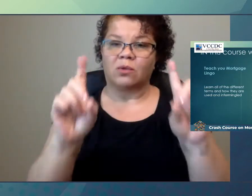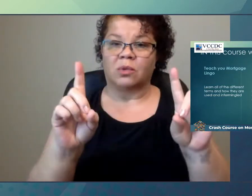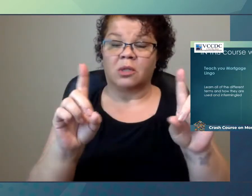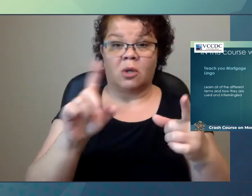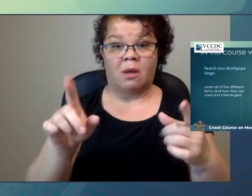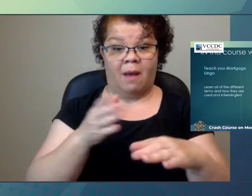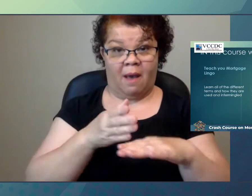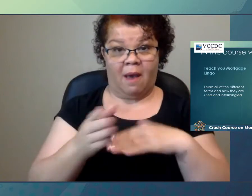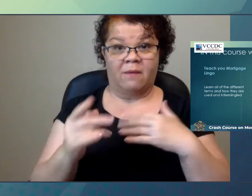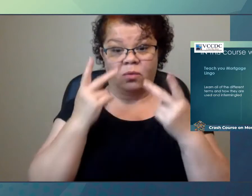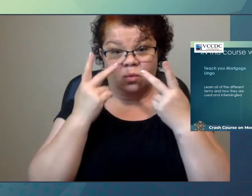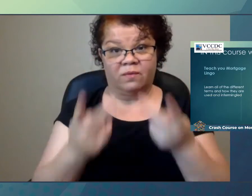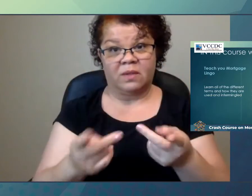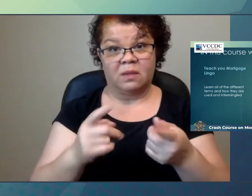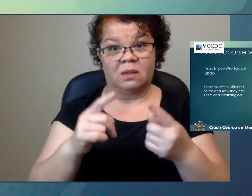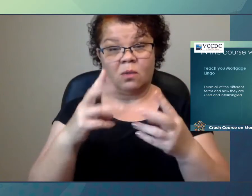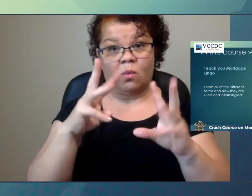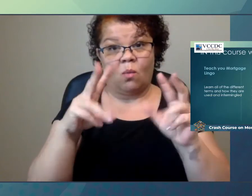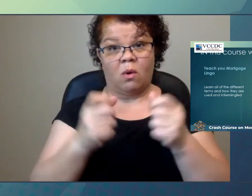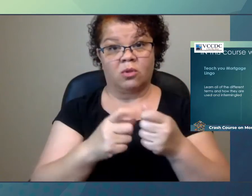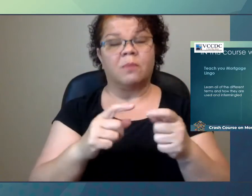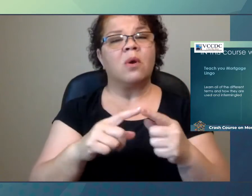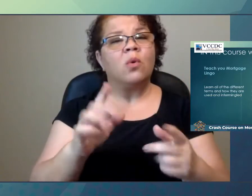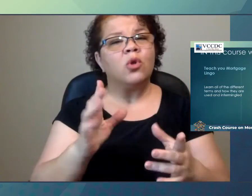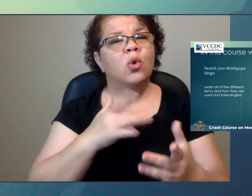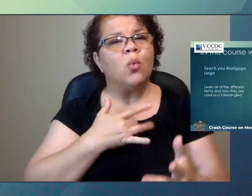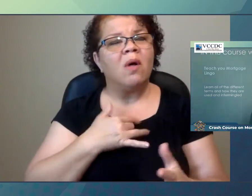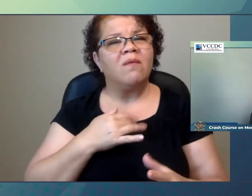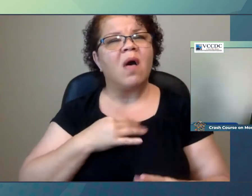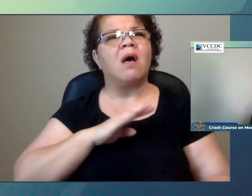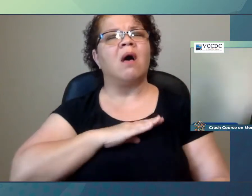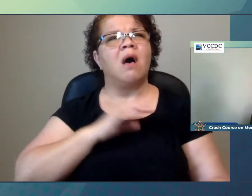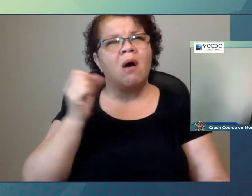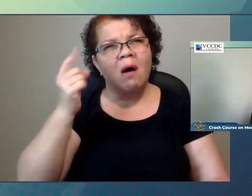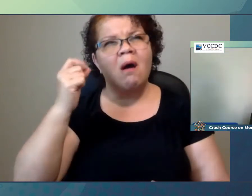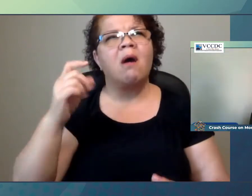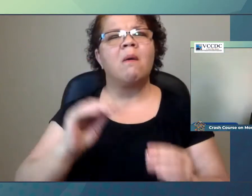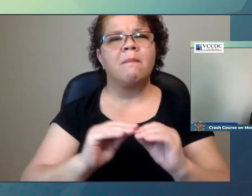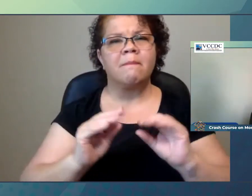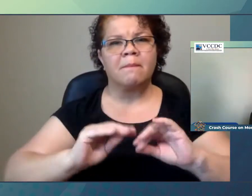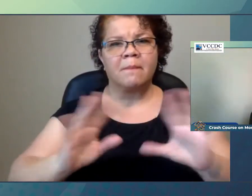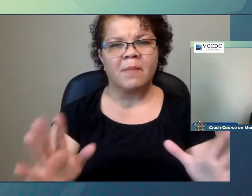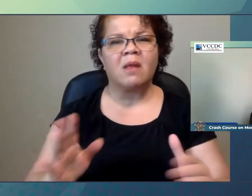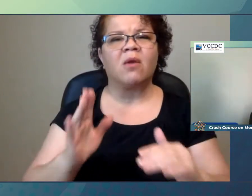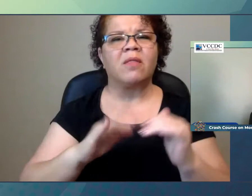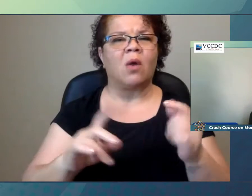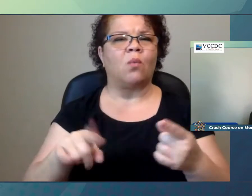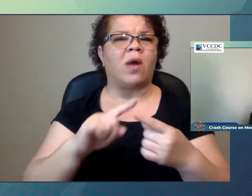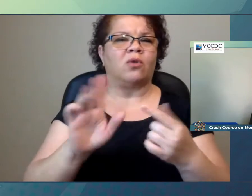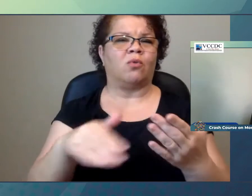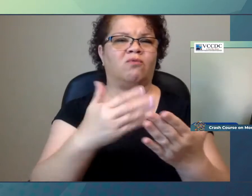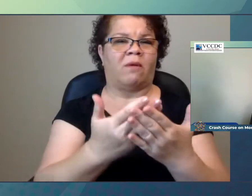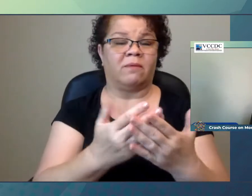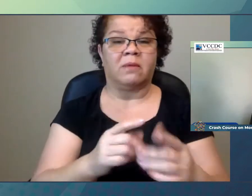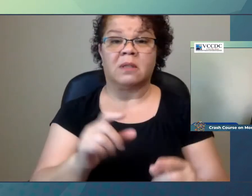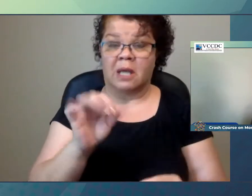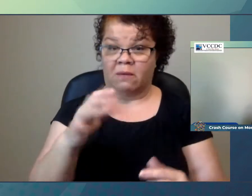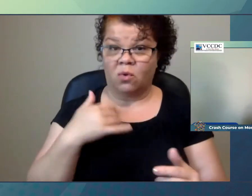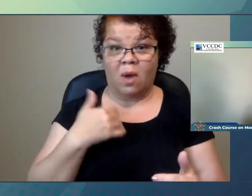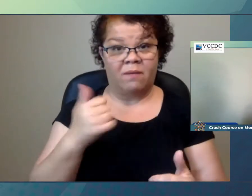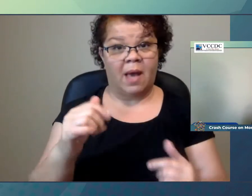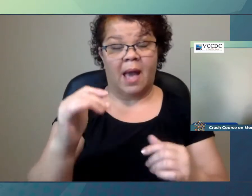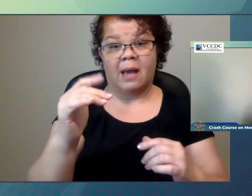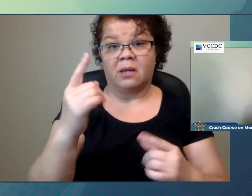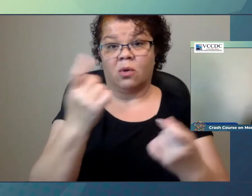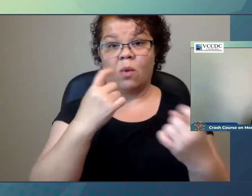this course, we are going to leave you better educated than before you got here. As always, if you have any questions, you can reach out to me. My name